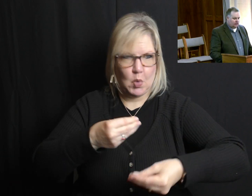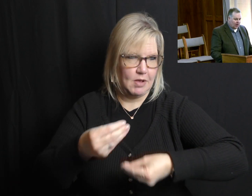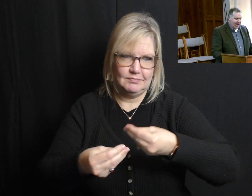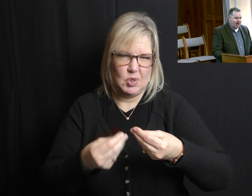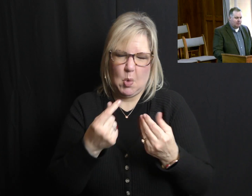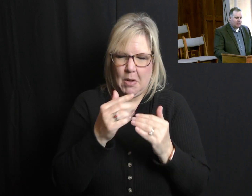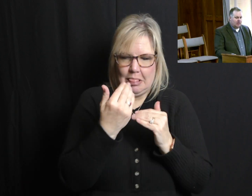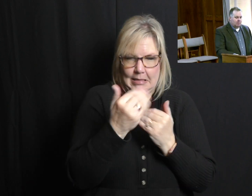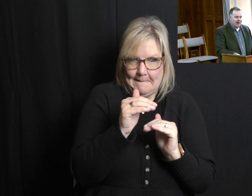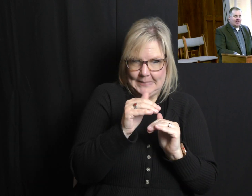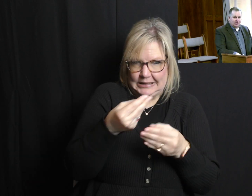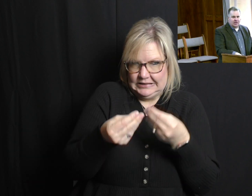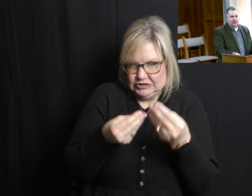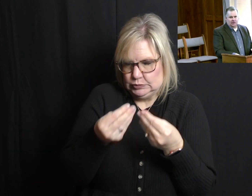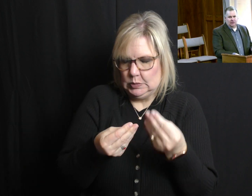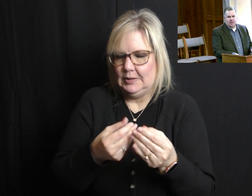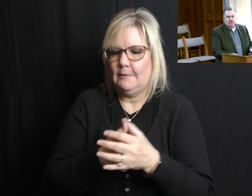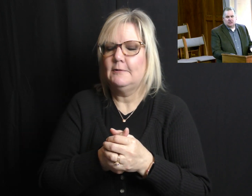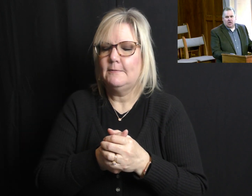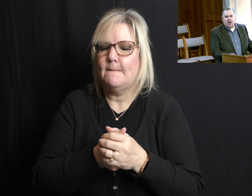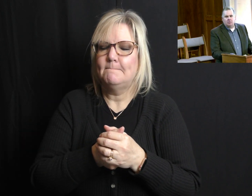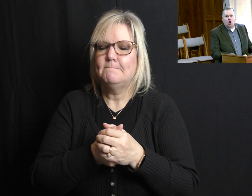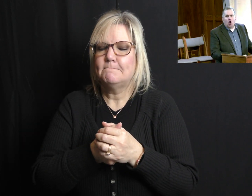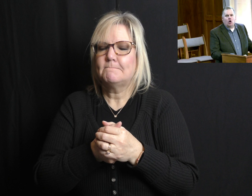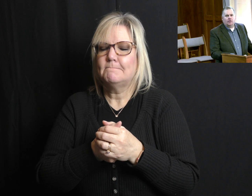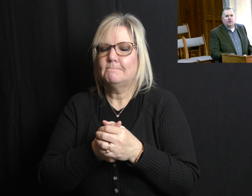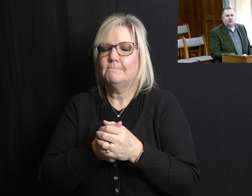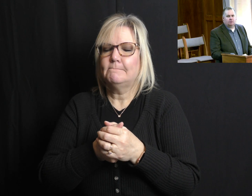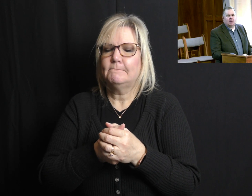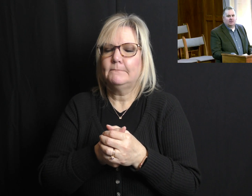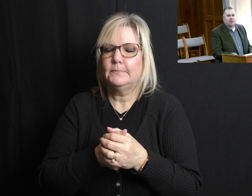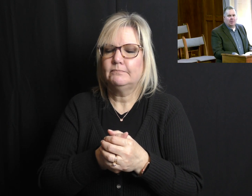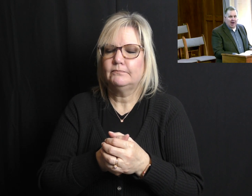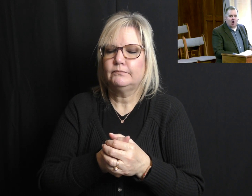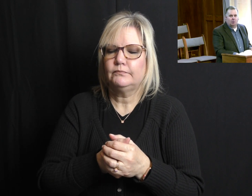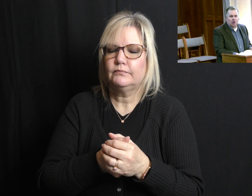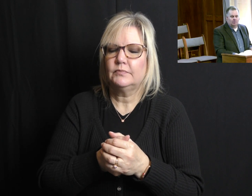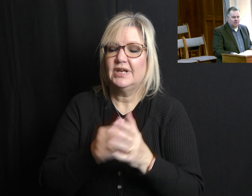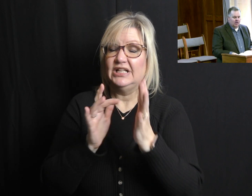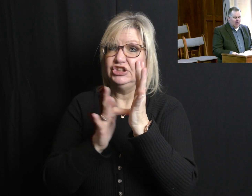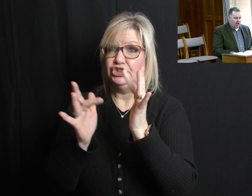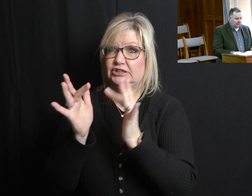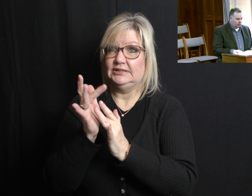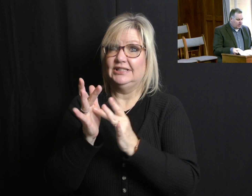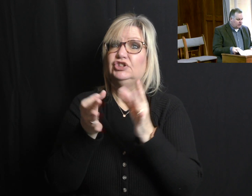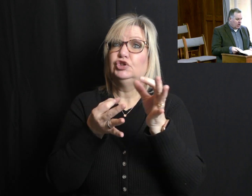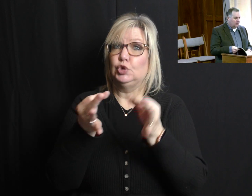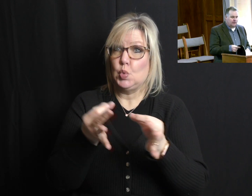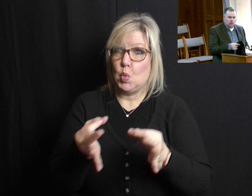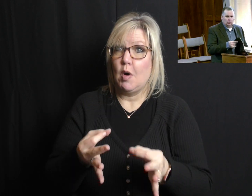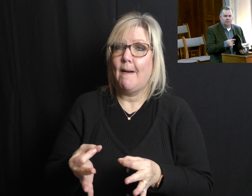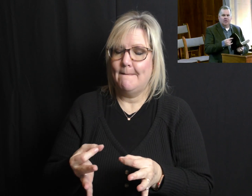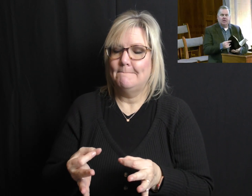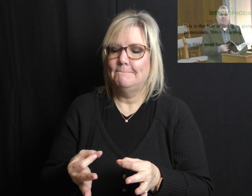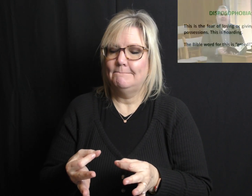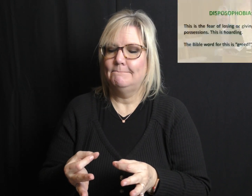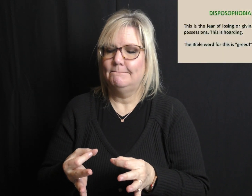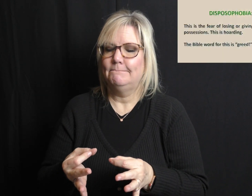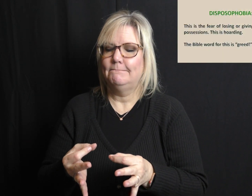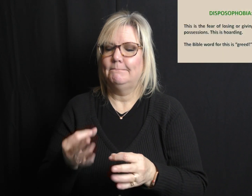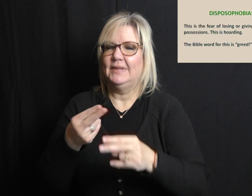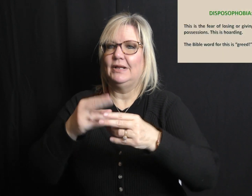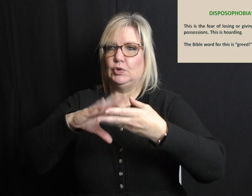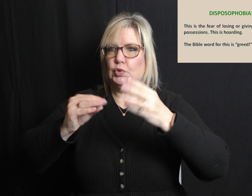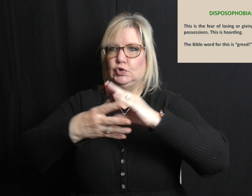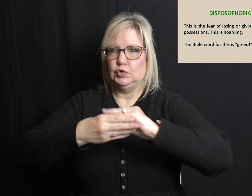as described by Jesus. Some call this as the parable of the rich young fool. Beginning